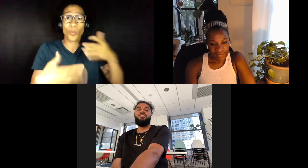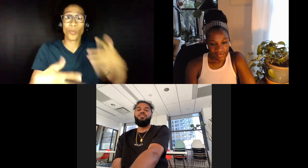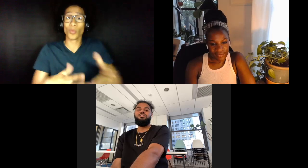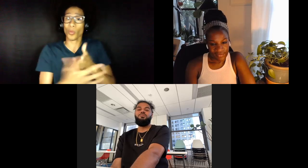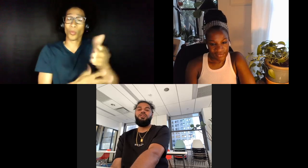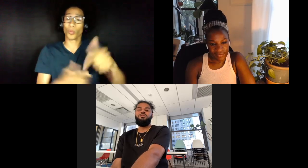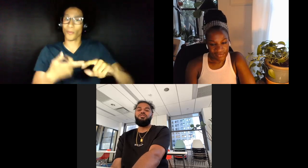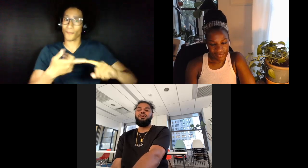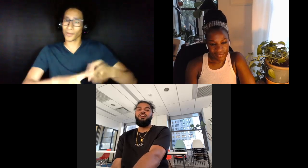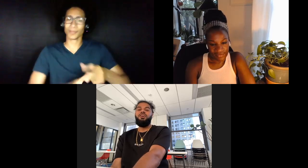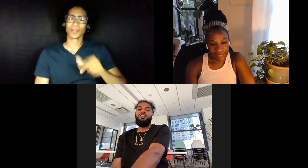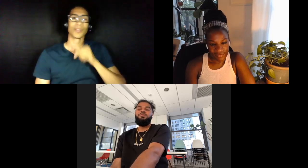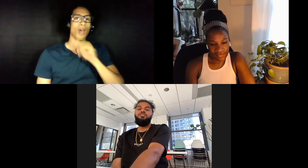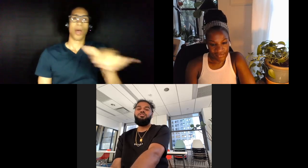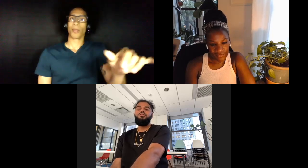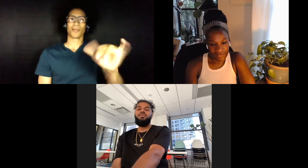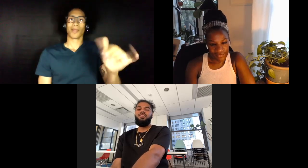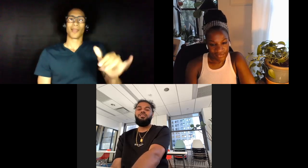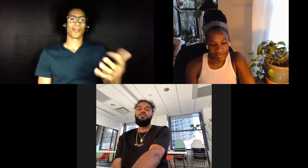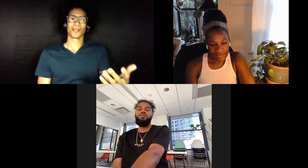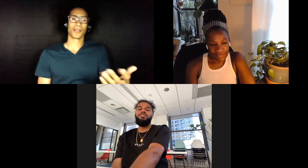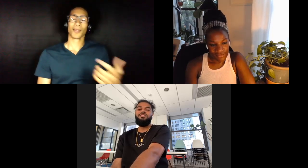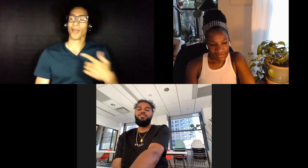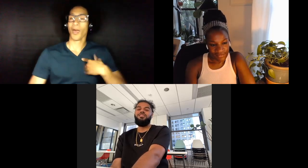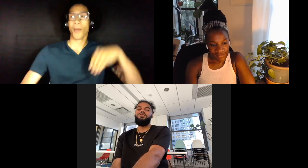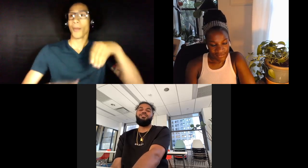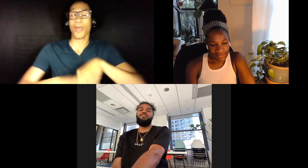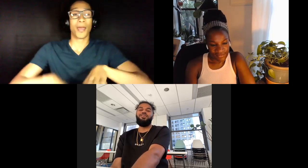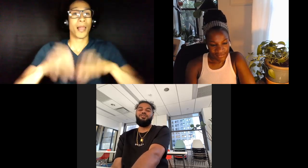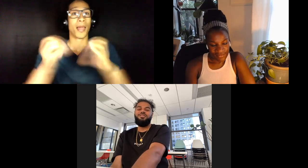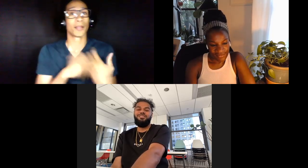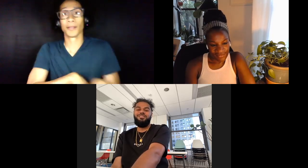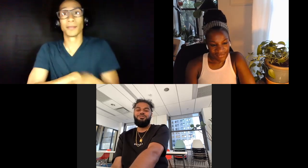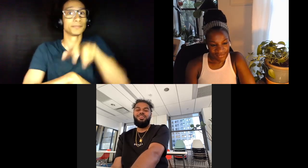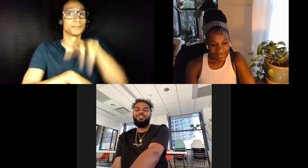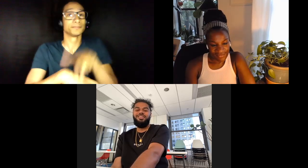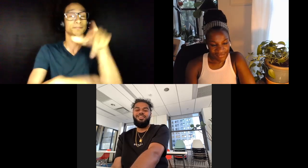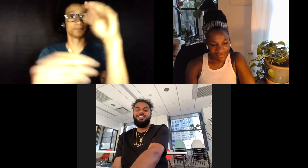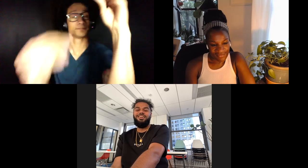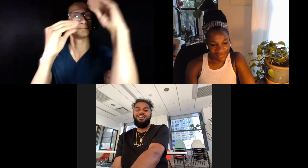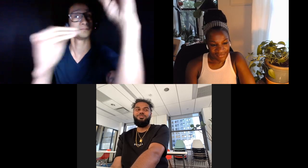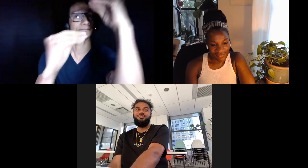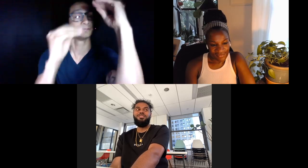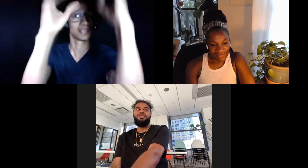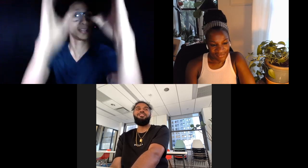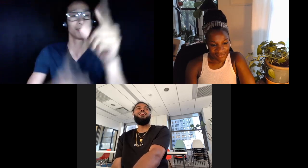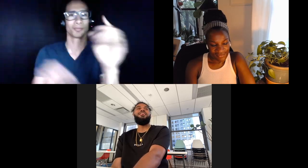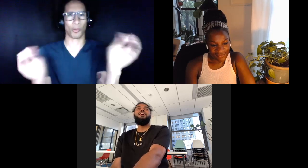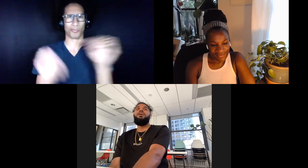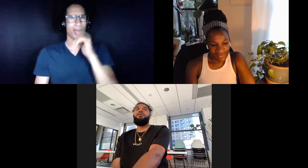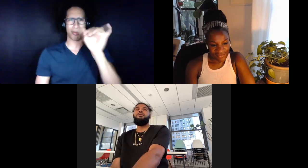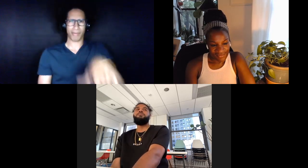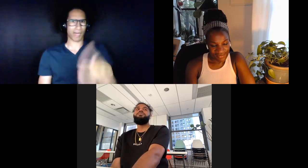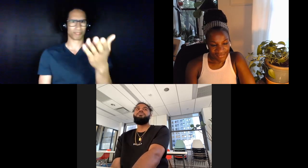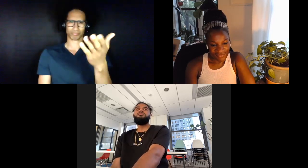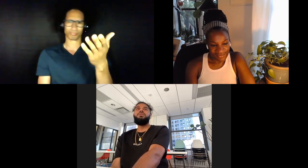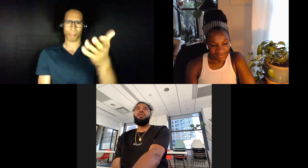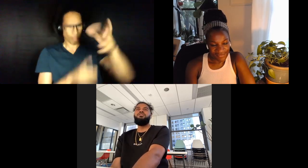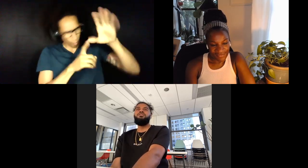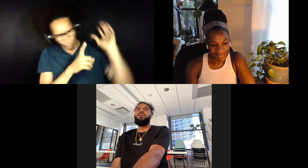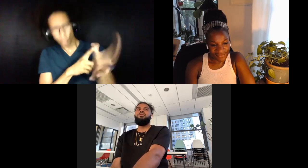don't know if there are. I mean, I guess we can start off with like some background. Just a little